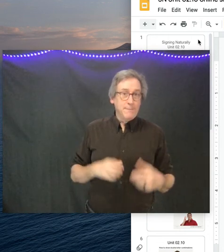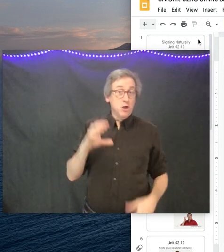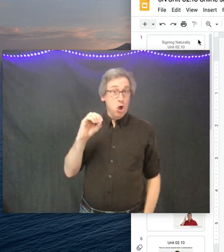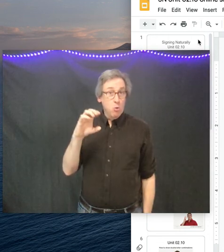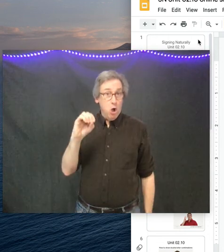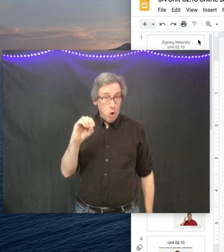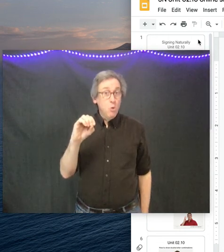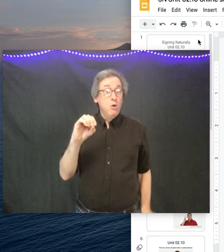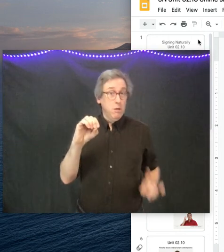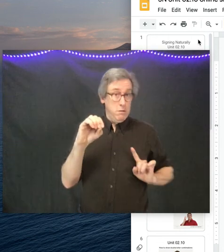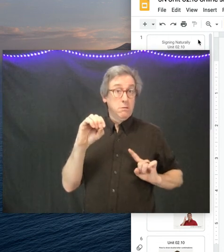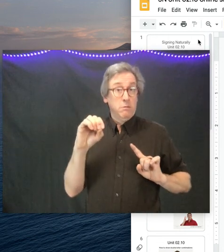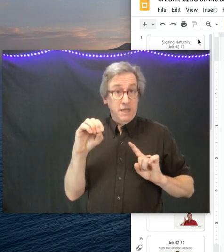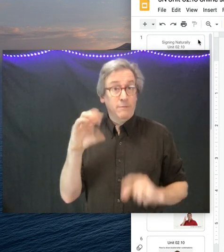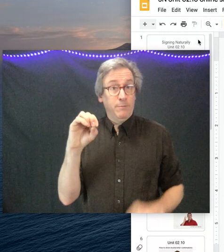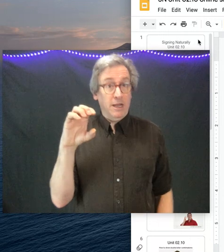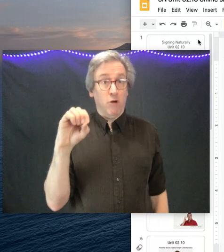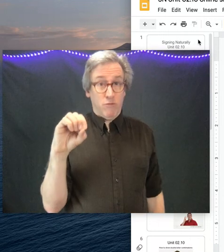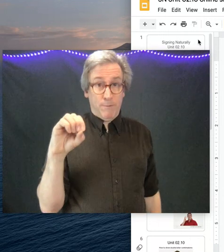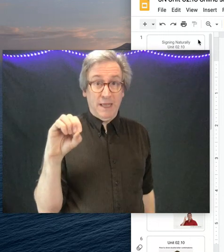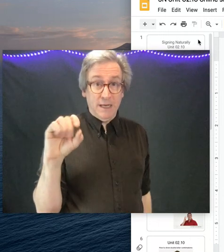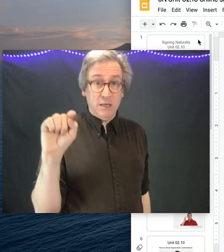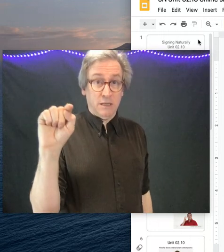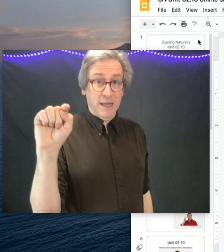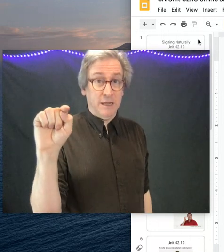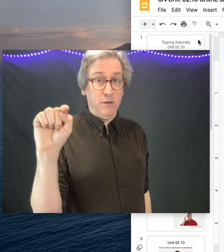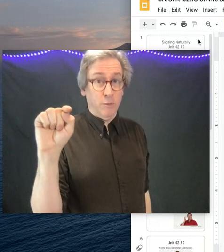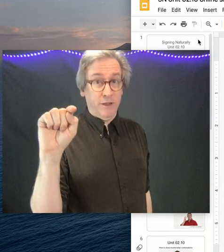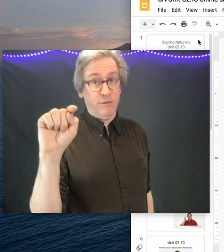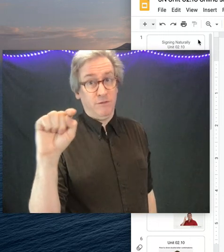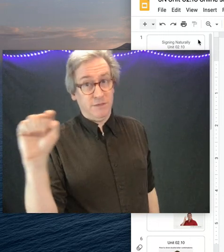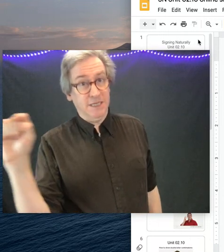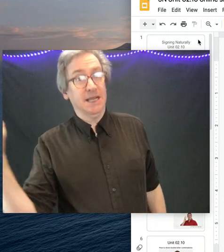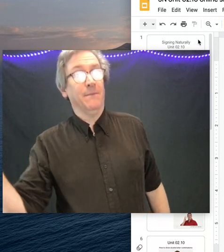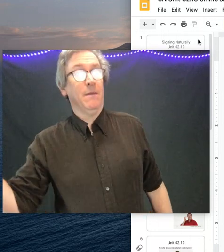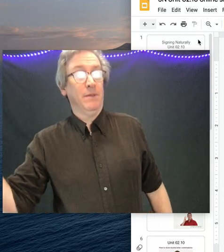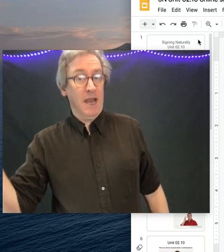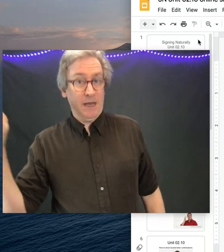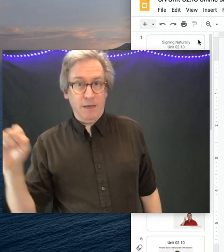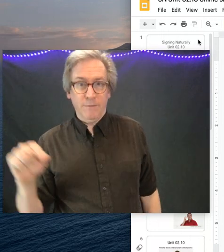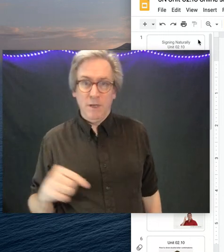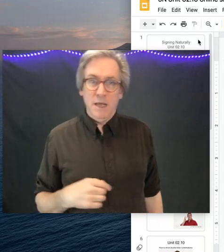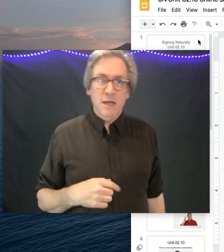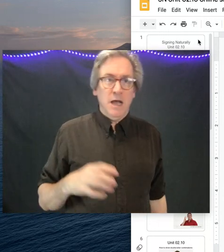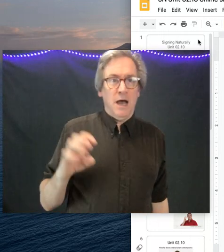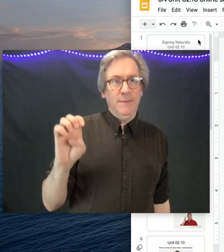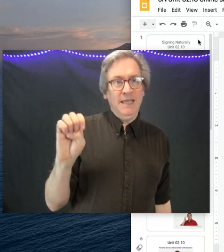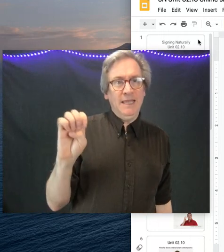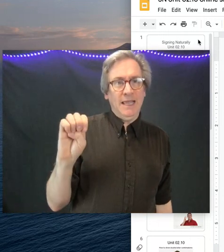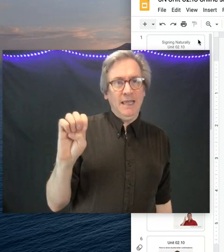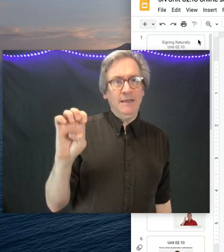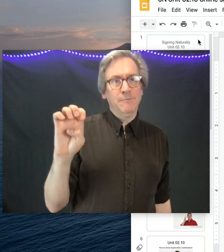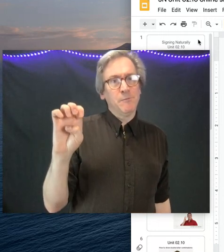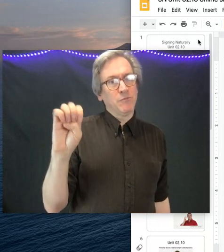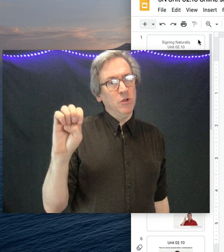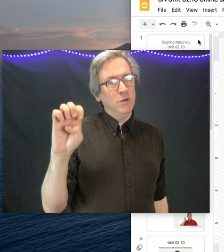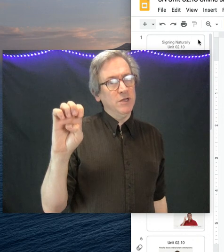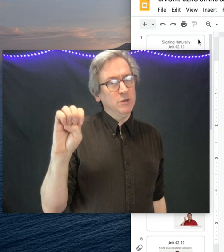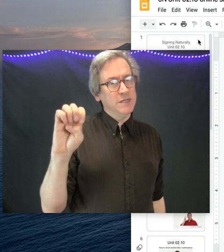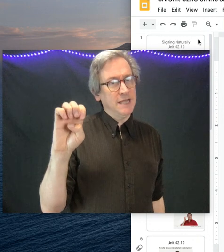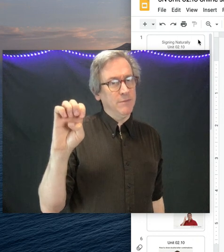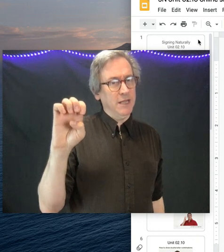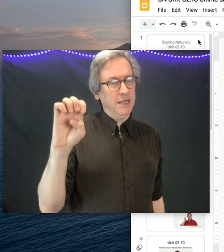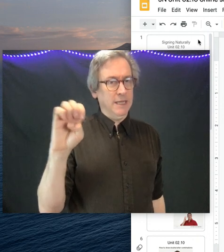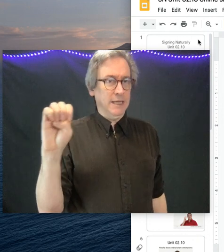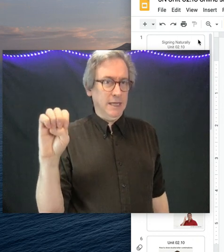always happen. OO can be repeated like with TT, MM, and NN. EE, you can